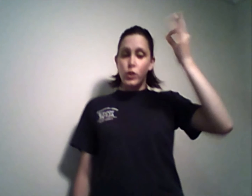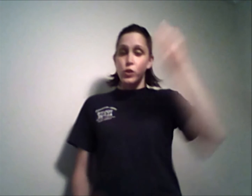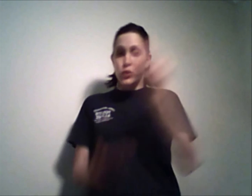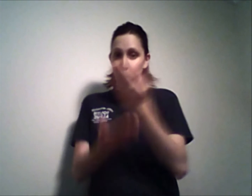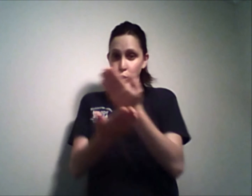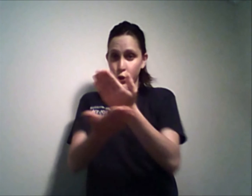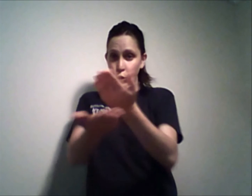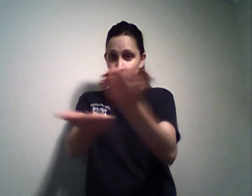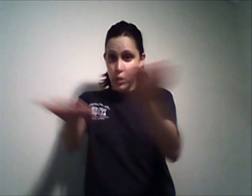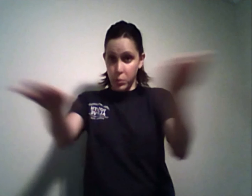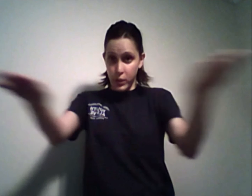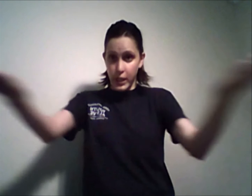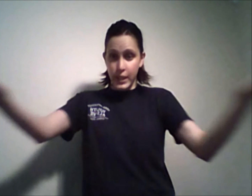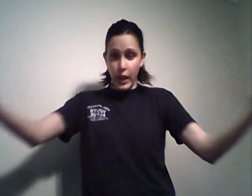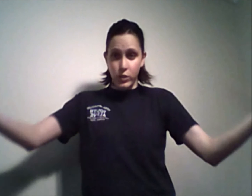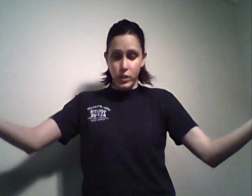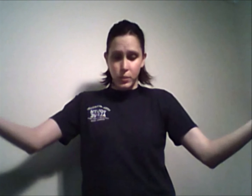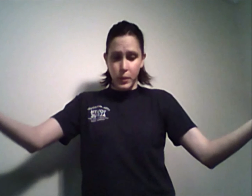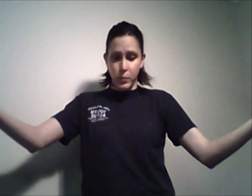to you, you're going to present out to the people.